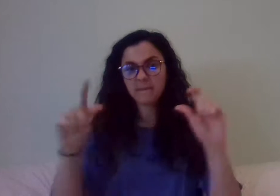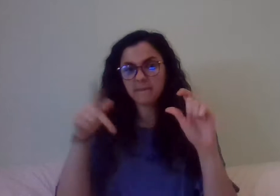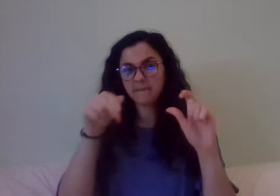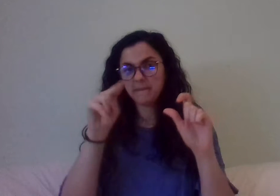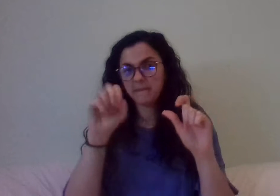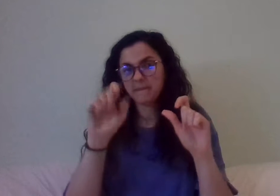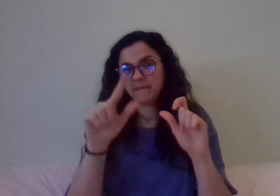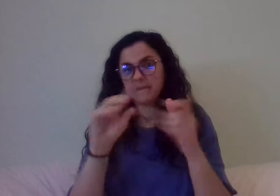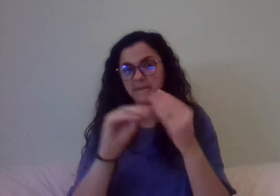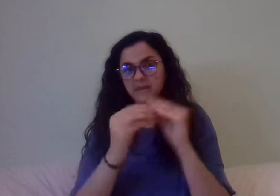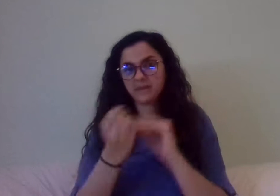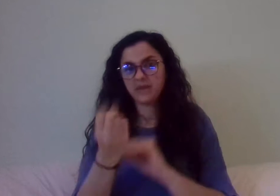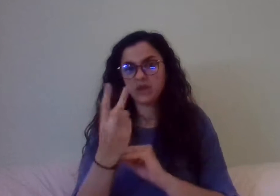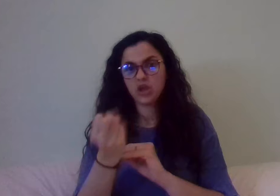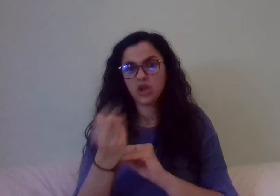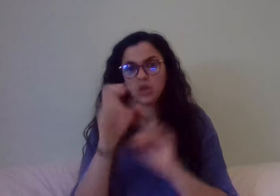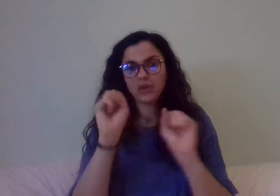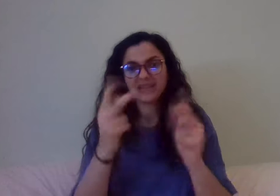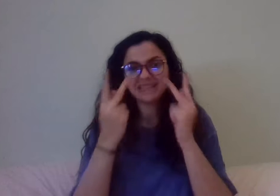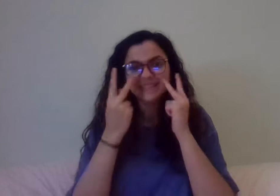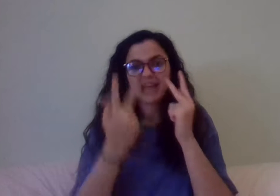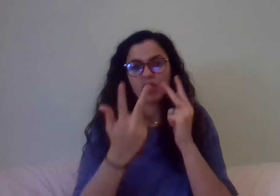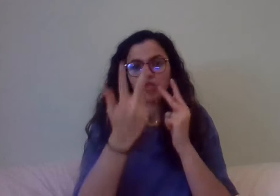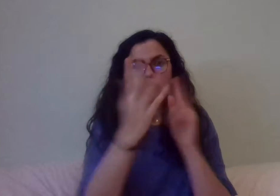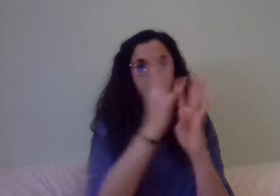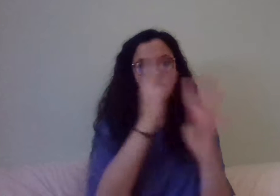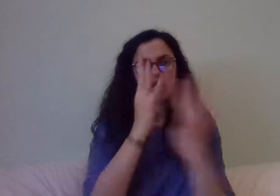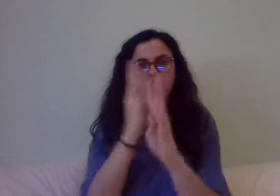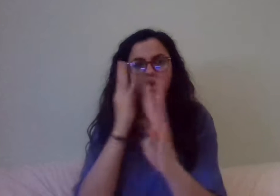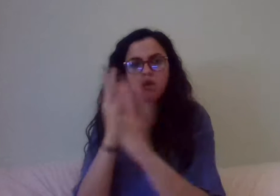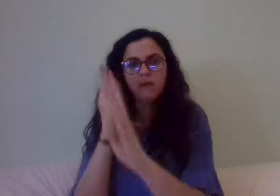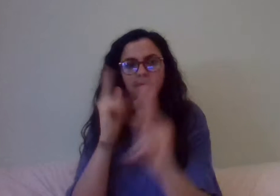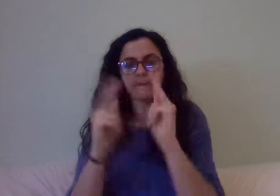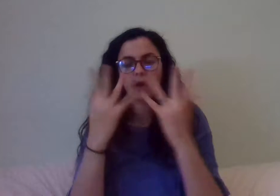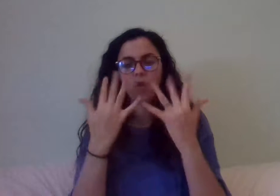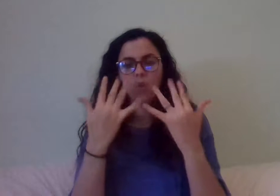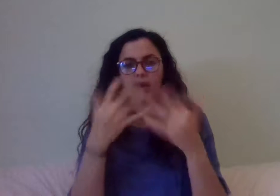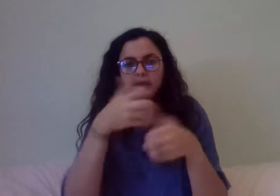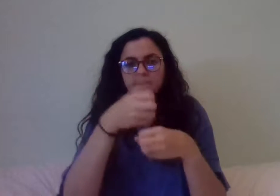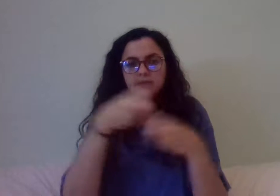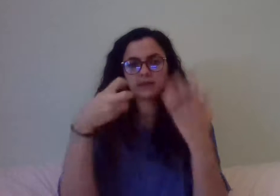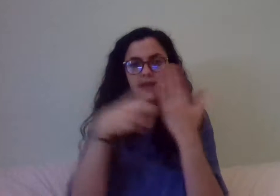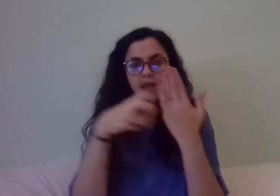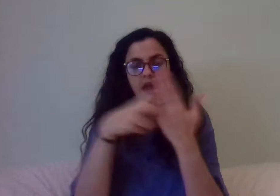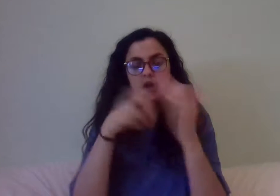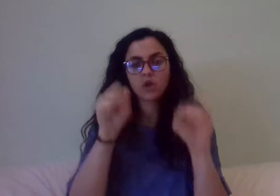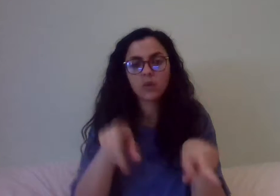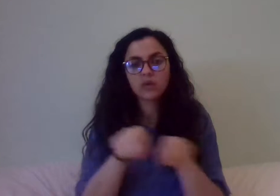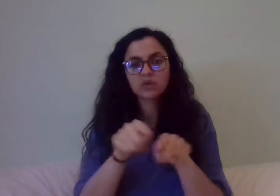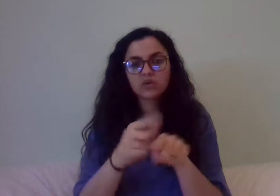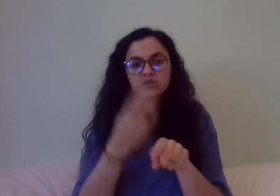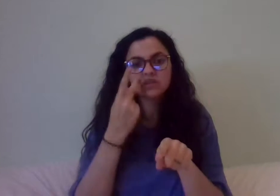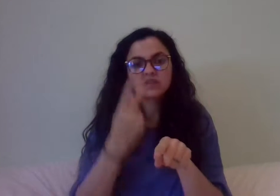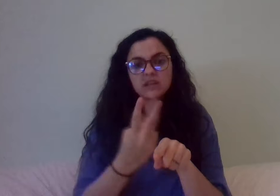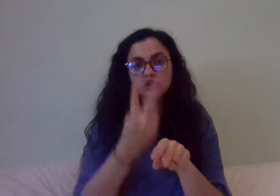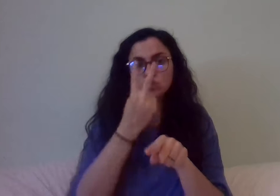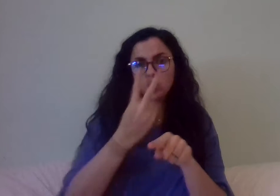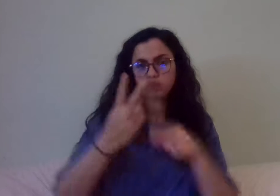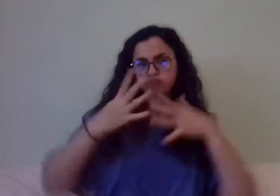up to get tickets. And you can also see in the foreground 2 white uniformed men with their nightsticks.